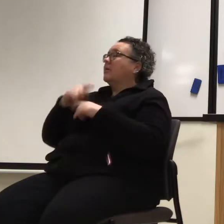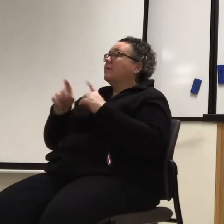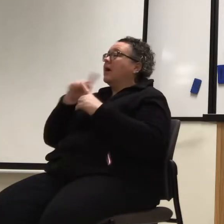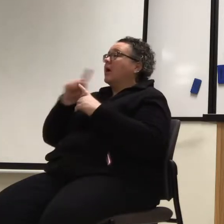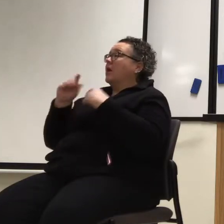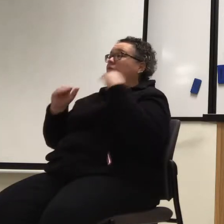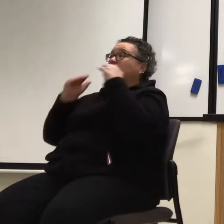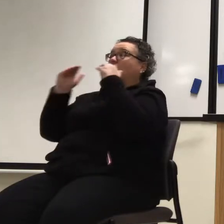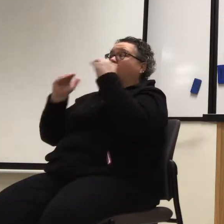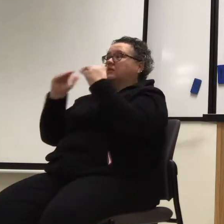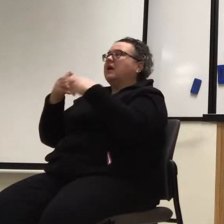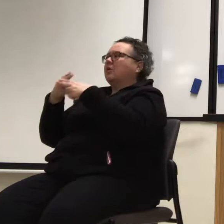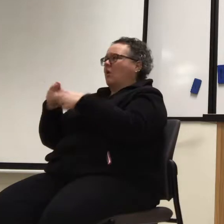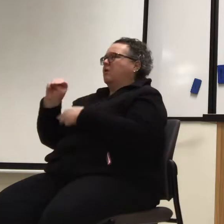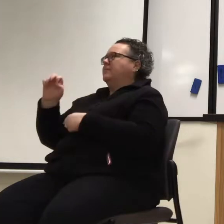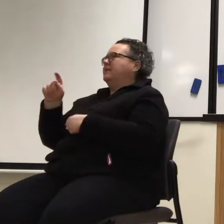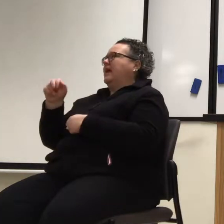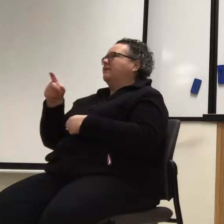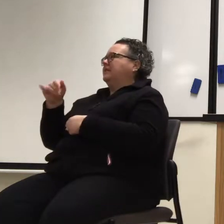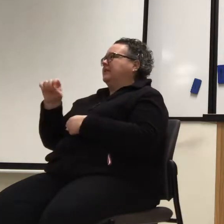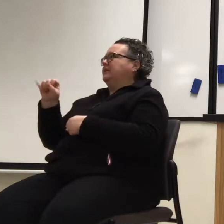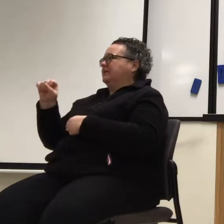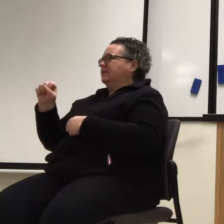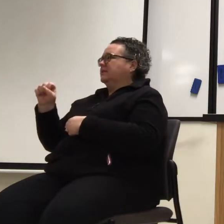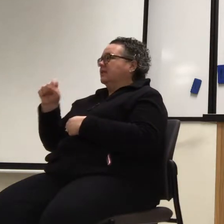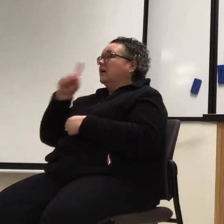on. Proceed.